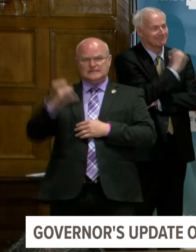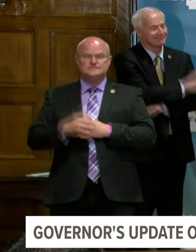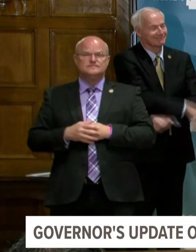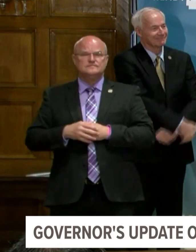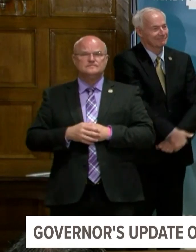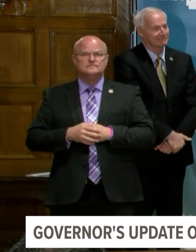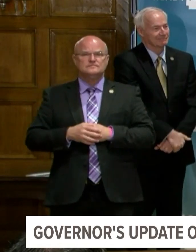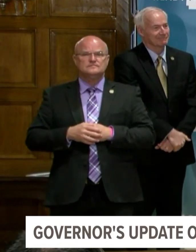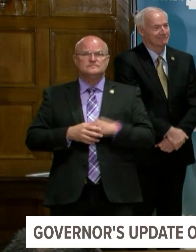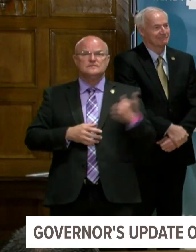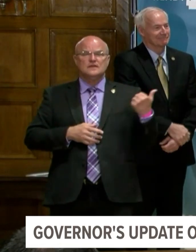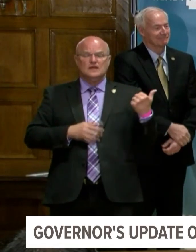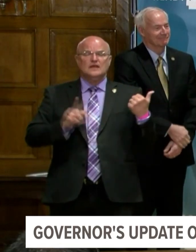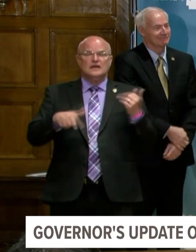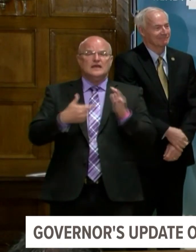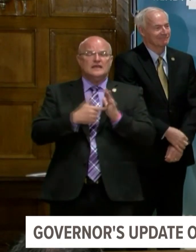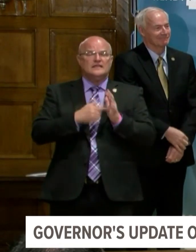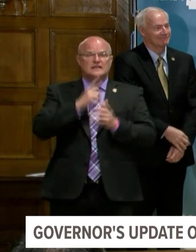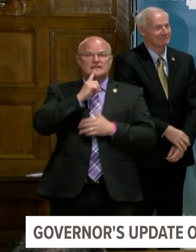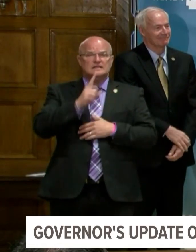plan? Well, this is